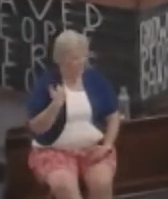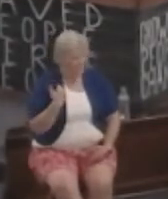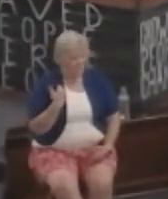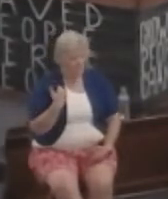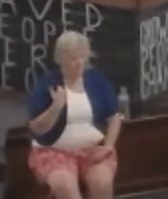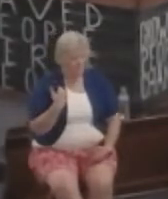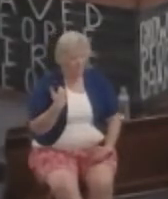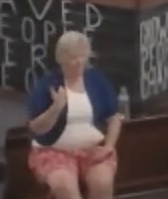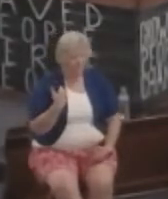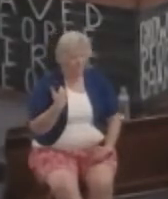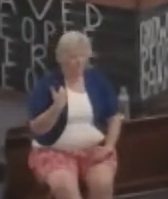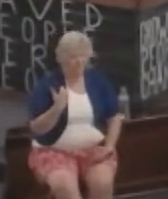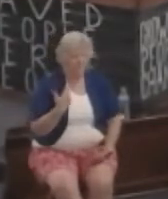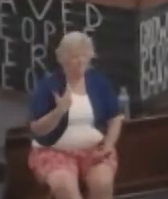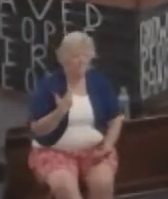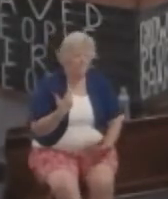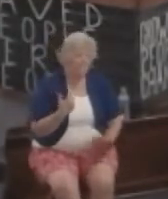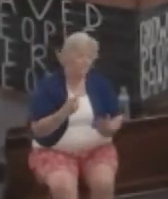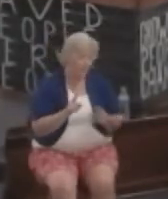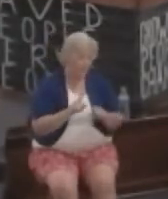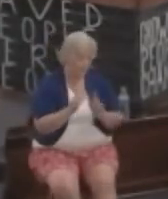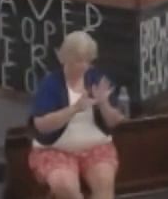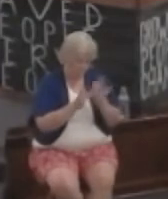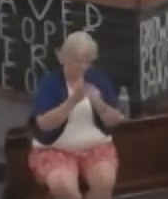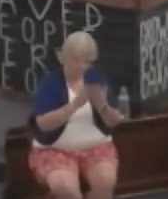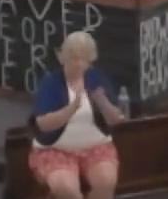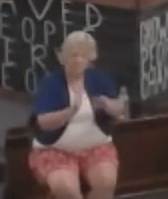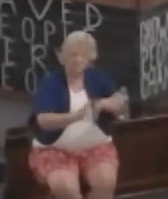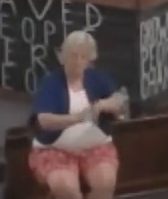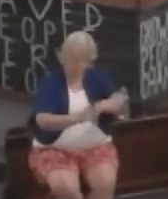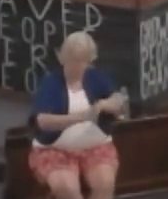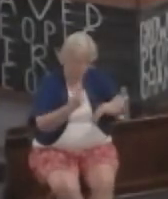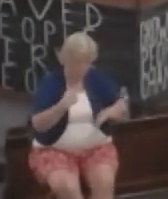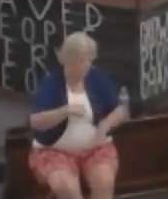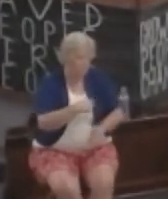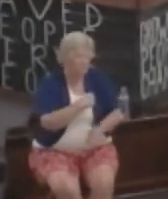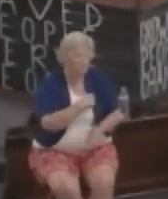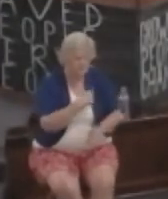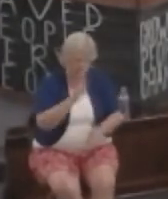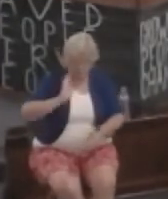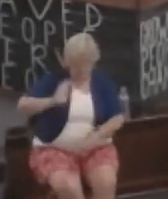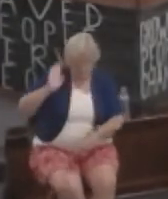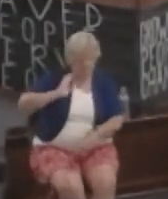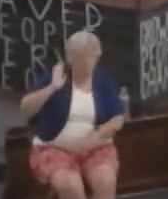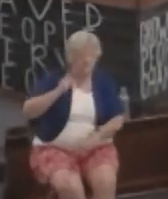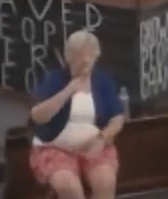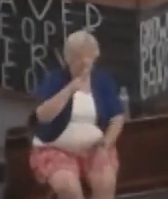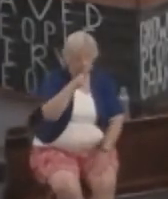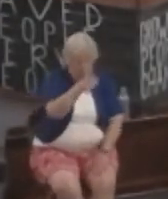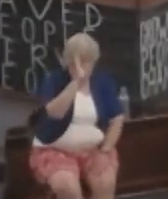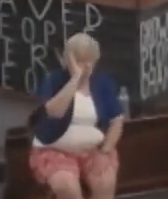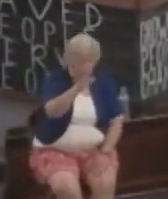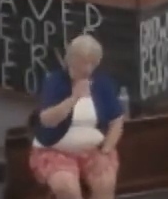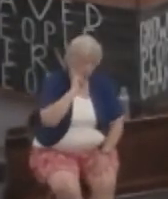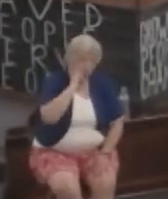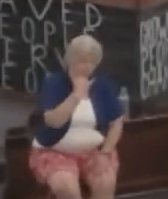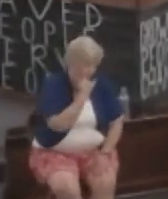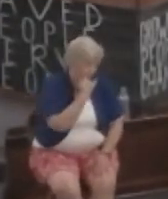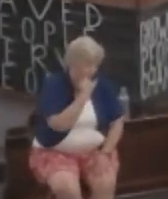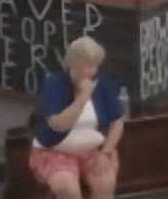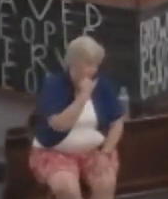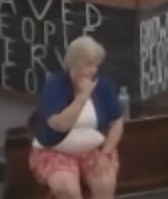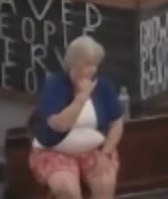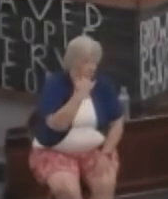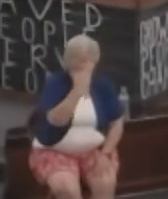we're warned about this. God is so great. He tells us ahead of time, you guys are going to mess up.